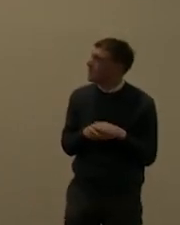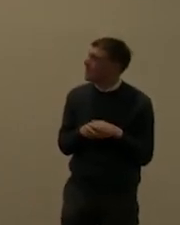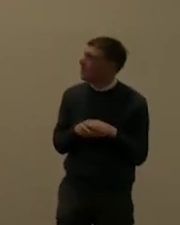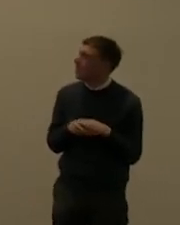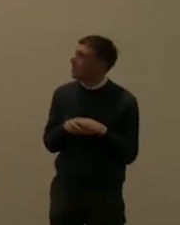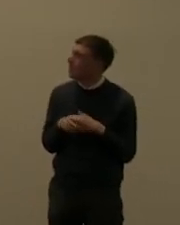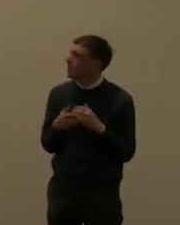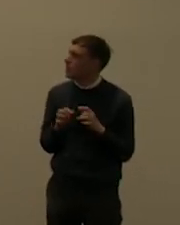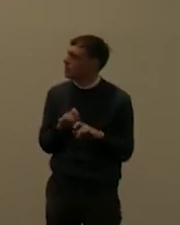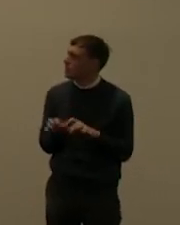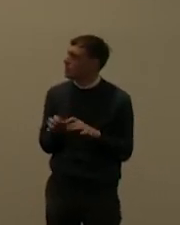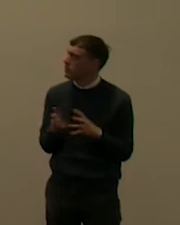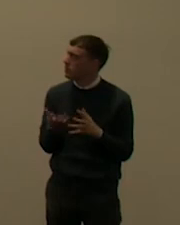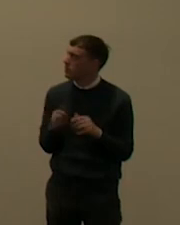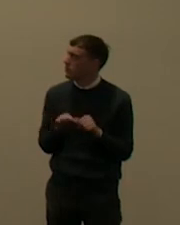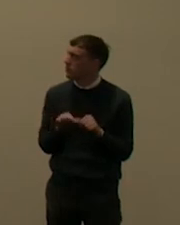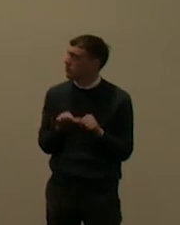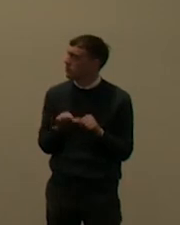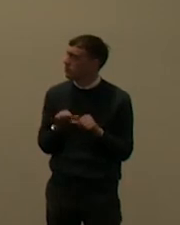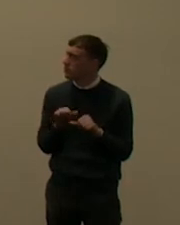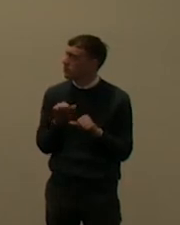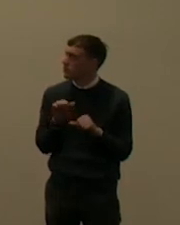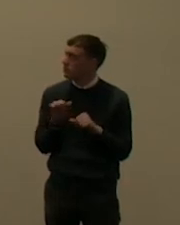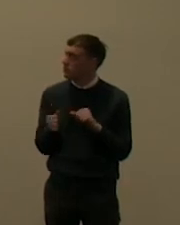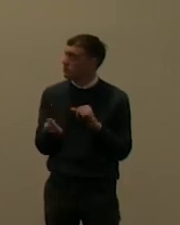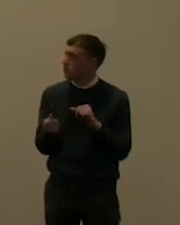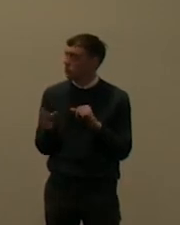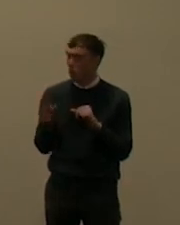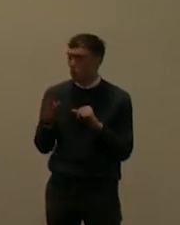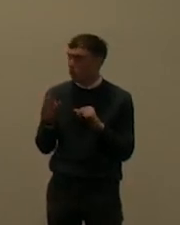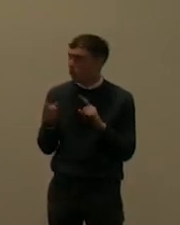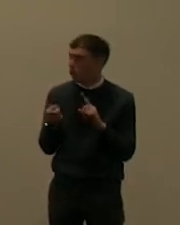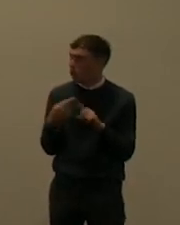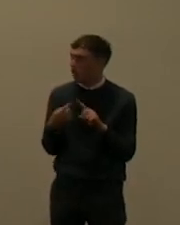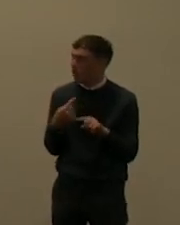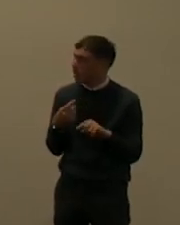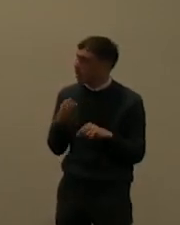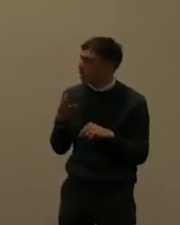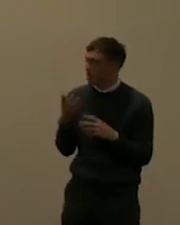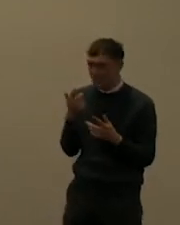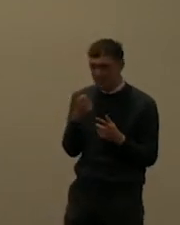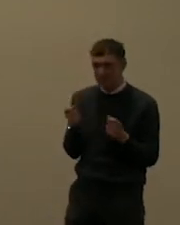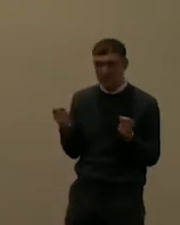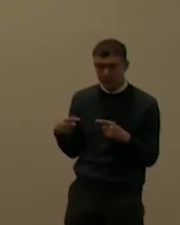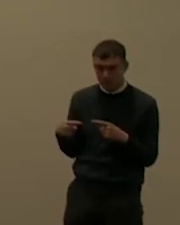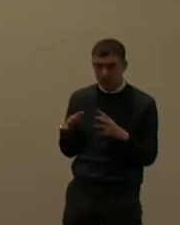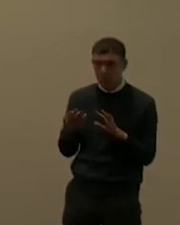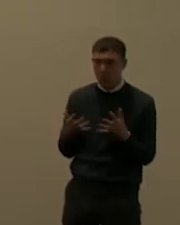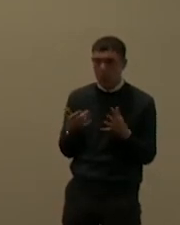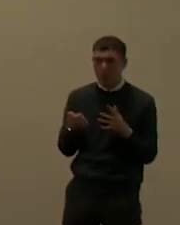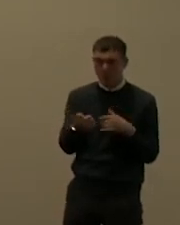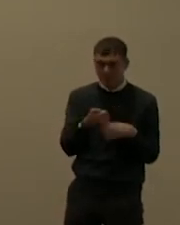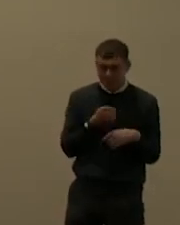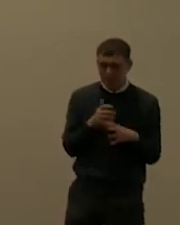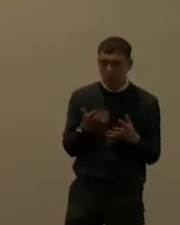Test. So when we go to the notification, you have here different options. You can send an email, an SMS, a push